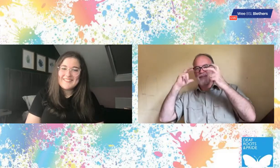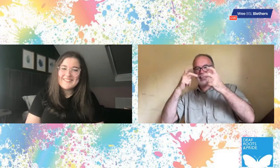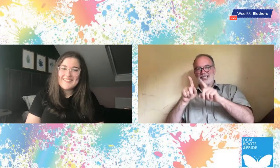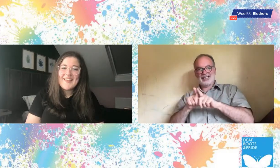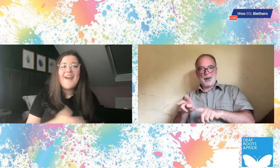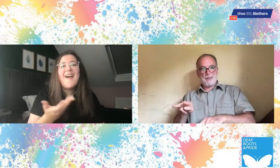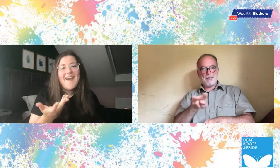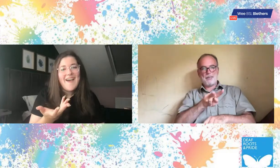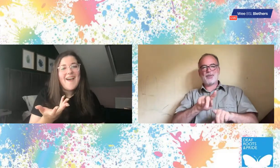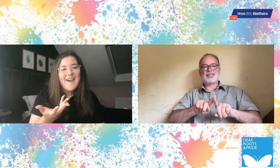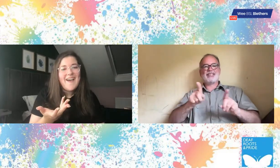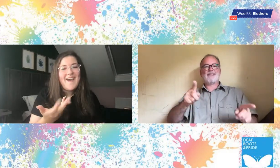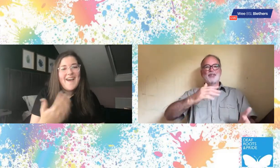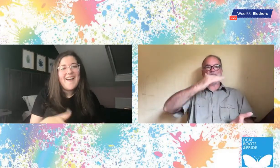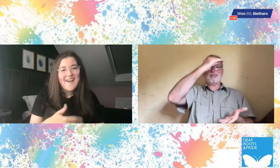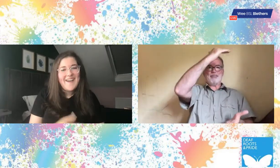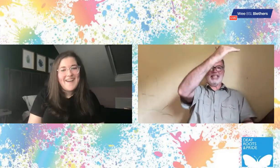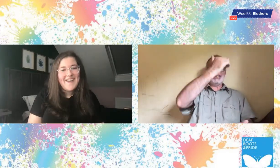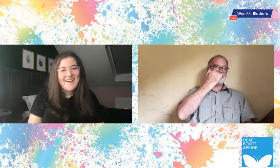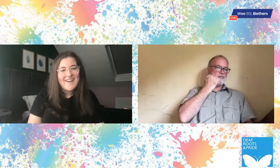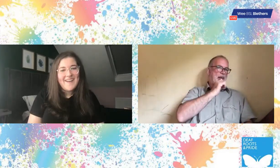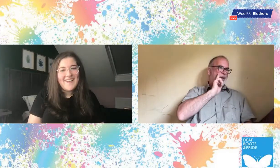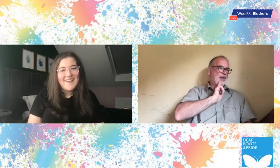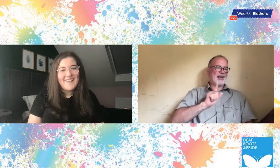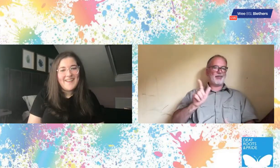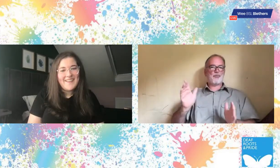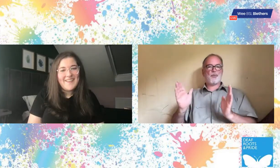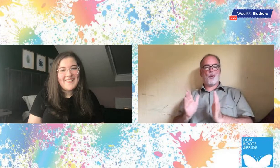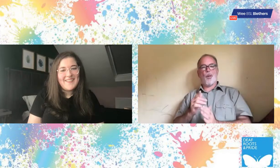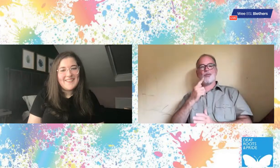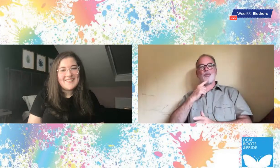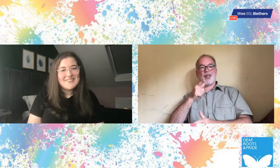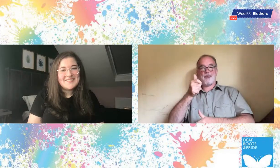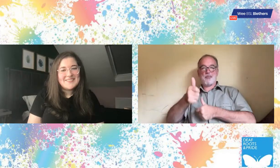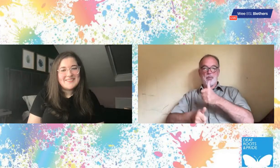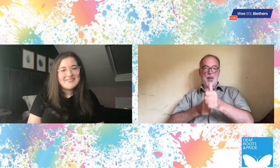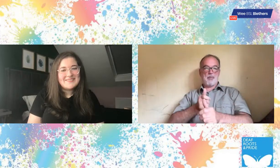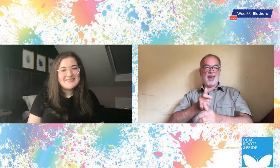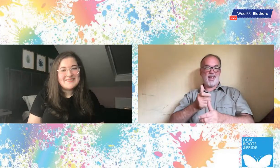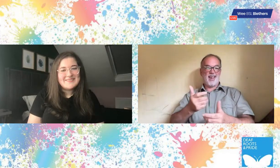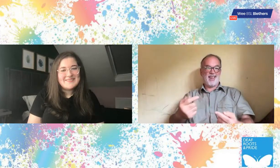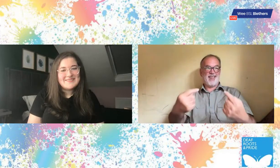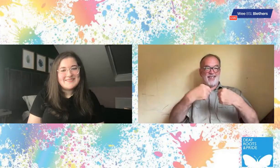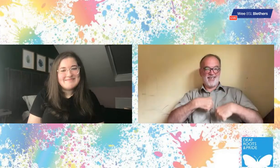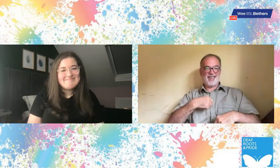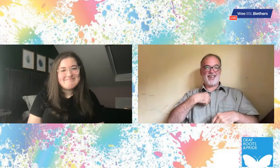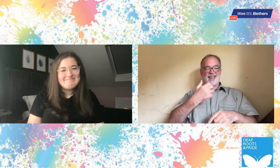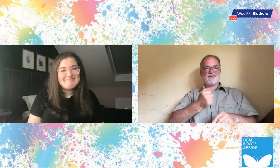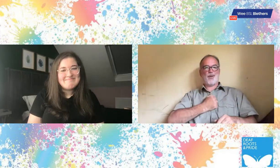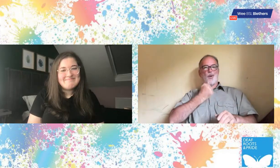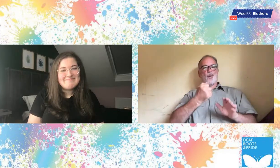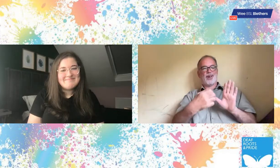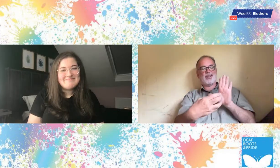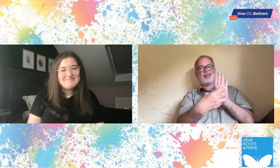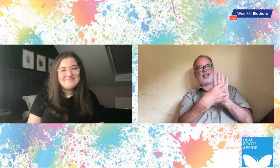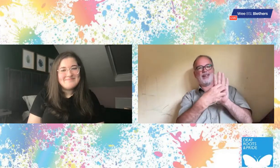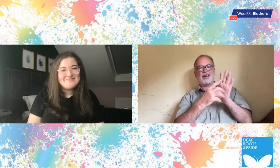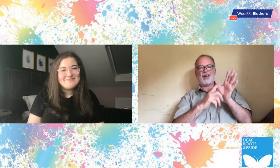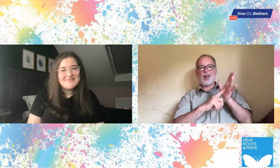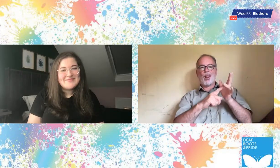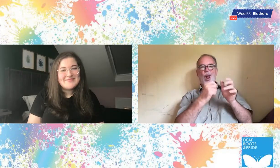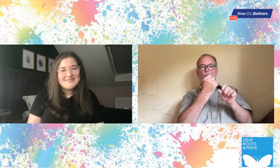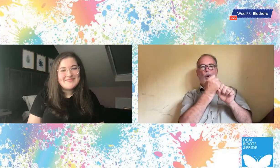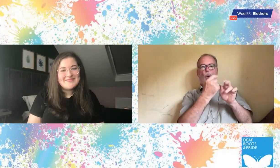Wow. Um, so like giant pandas, if you think about that, giant pandas, the big black and white ones always chewing on bamboo, and the little red ones